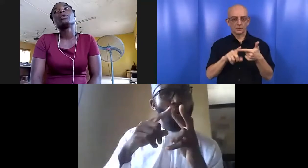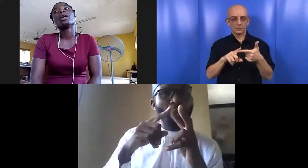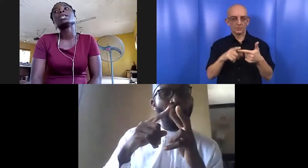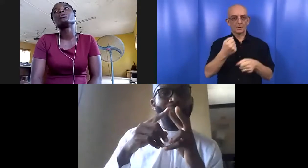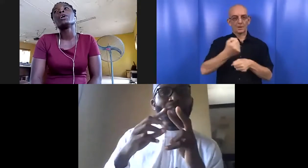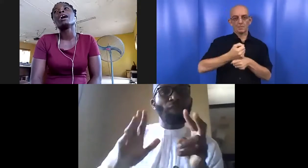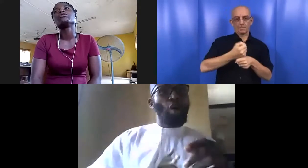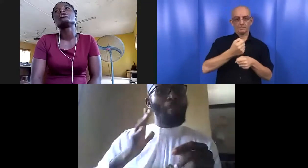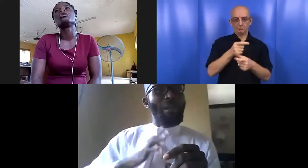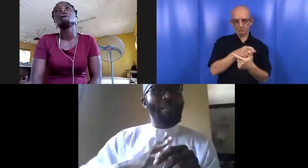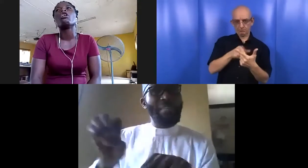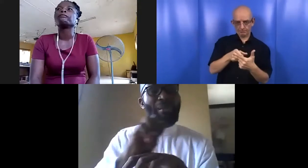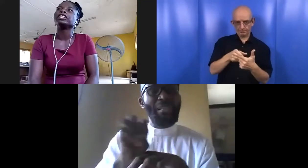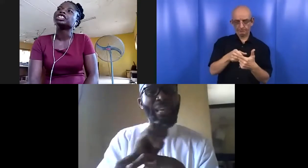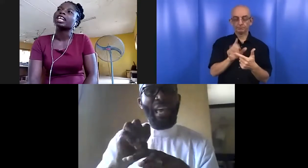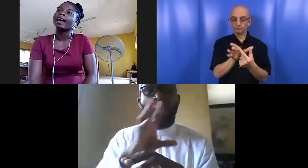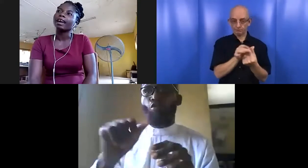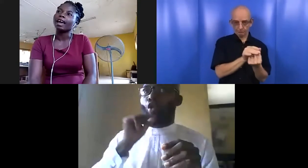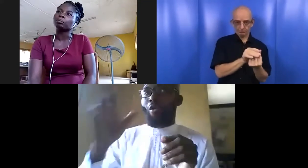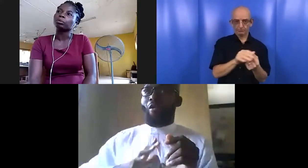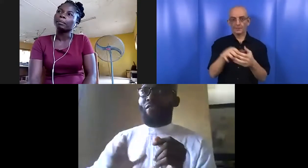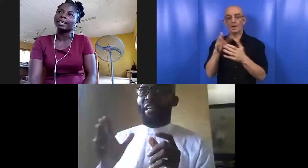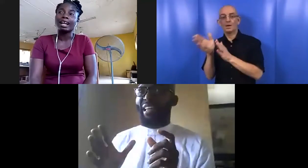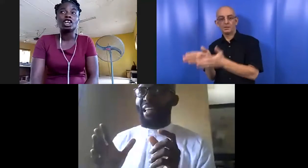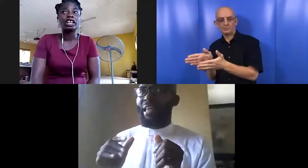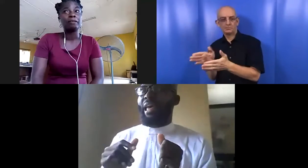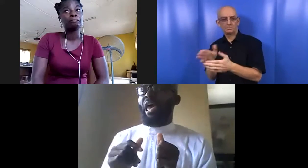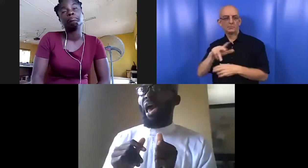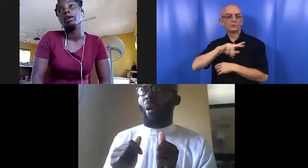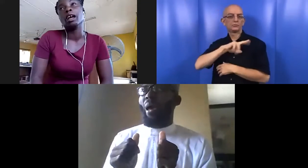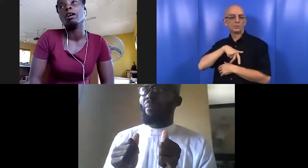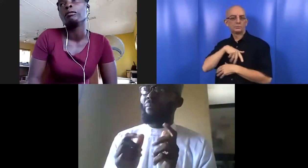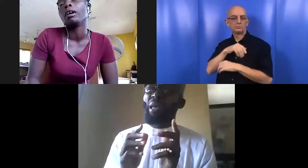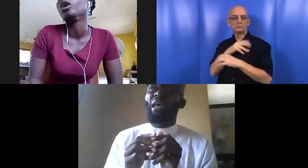On employment, we have two official employment and